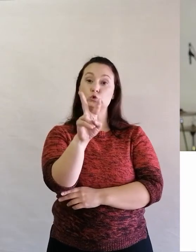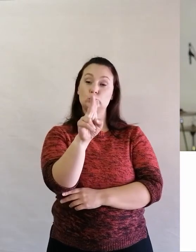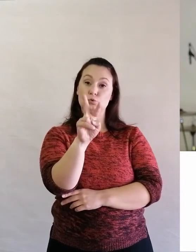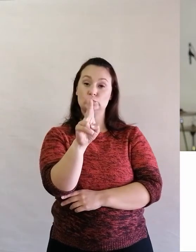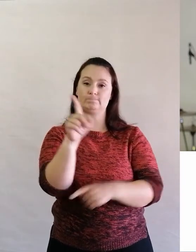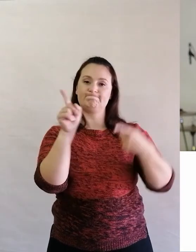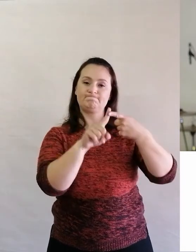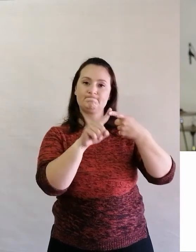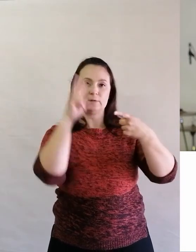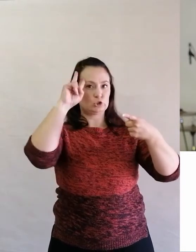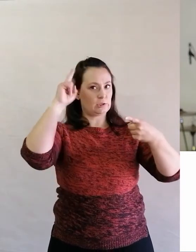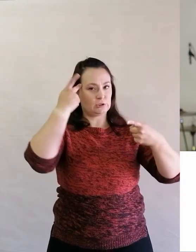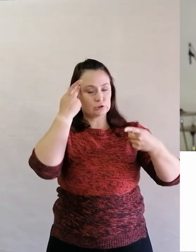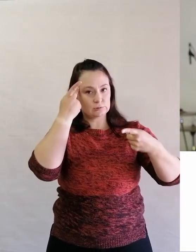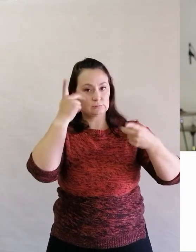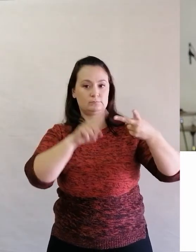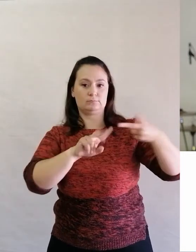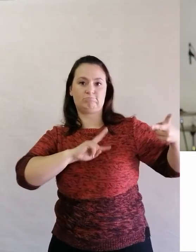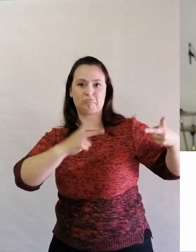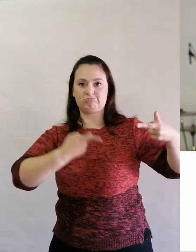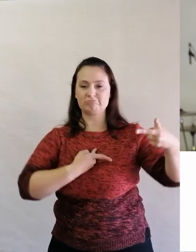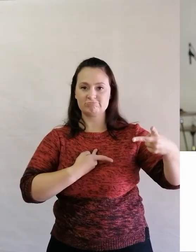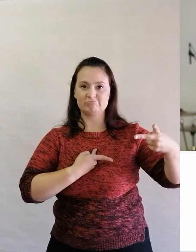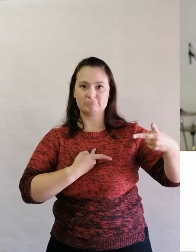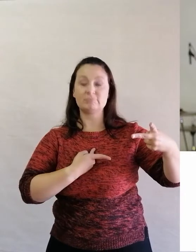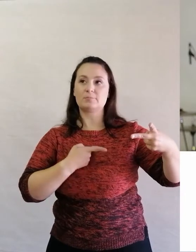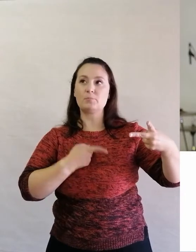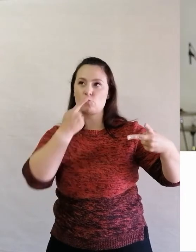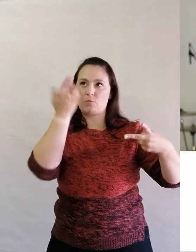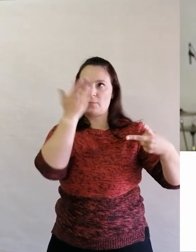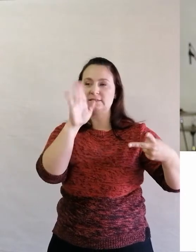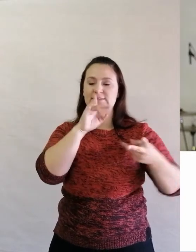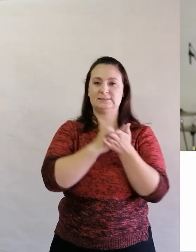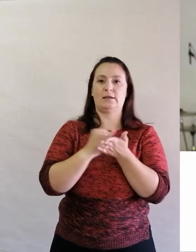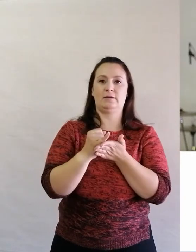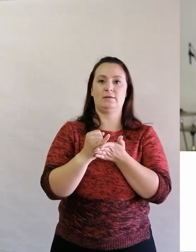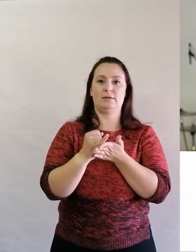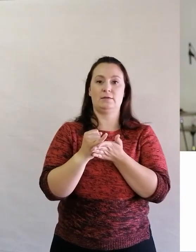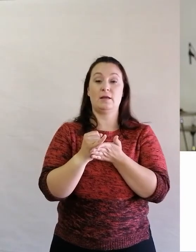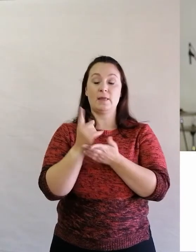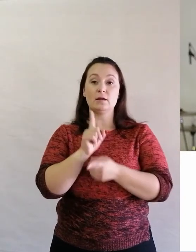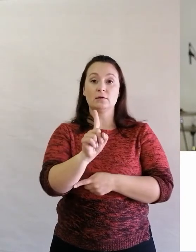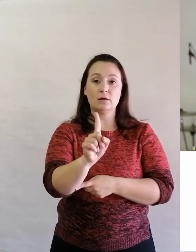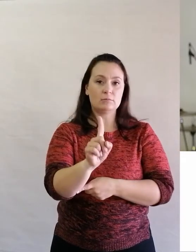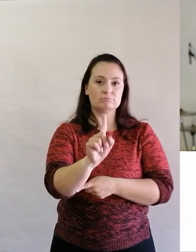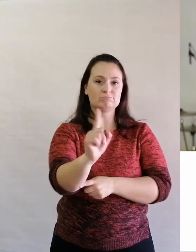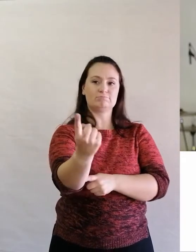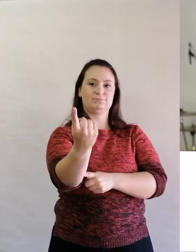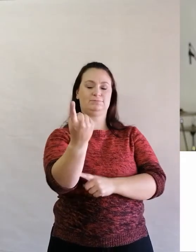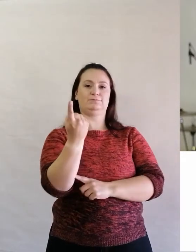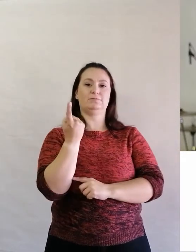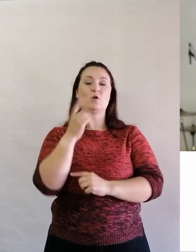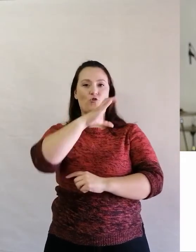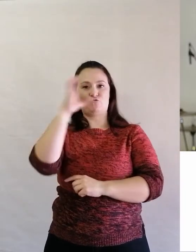your mind, changing your heart and saying, actually, you know what? I need to repent of the sin. And then change your direction and say, I'm not going to walk